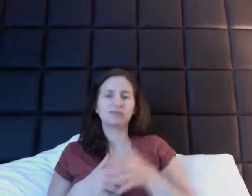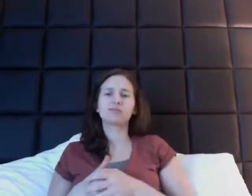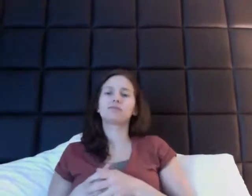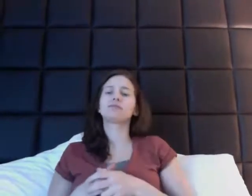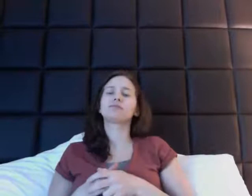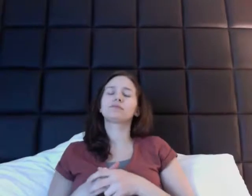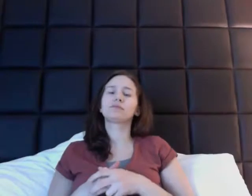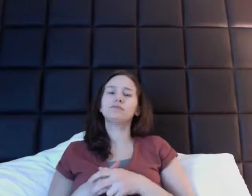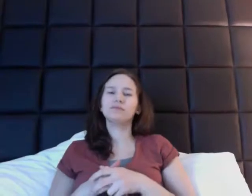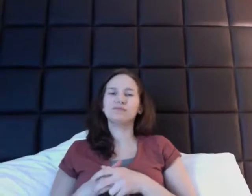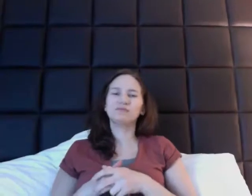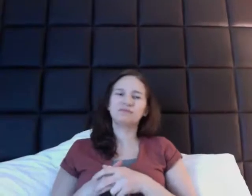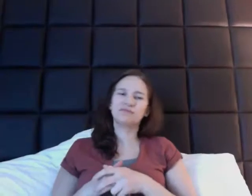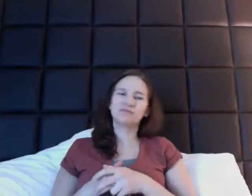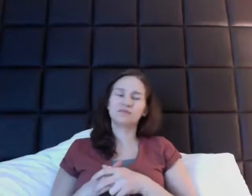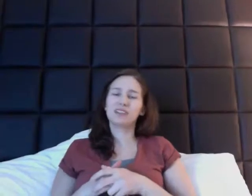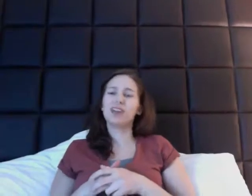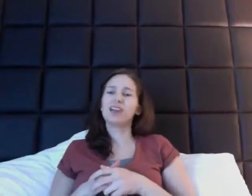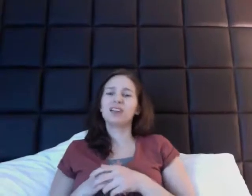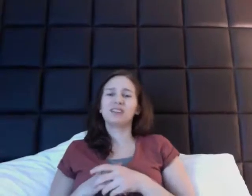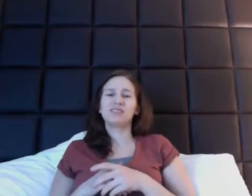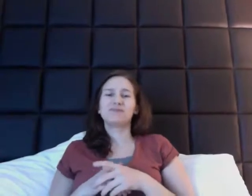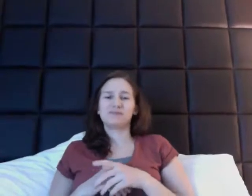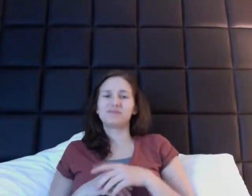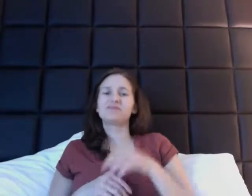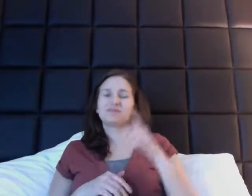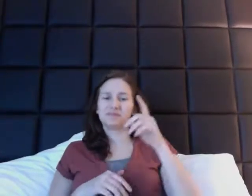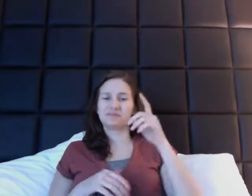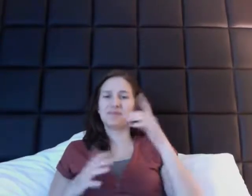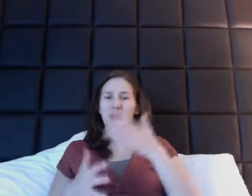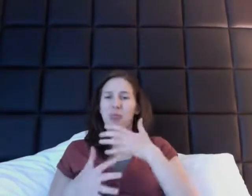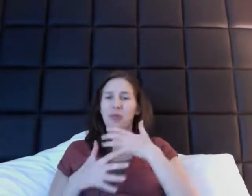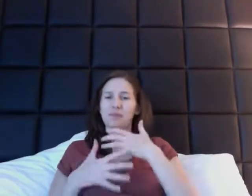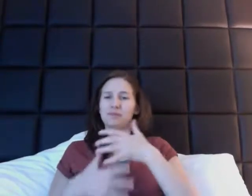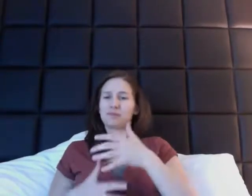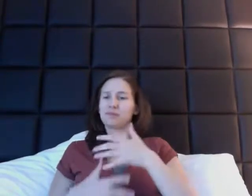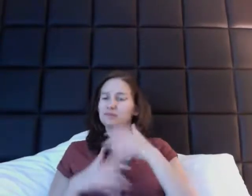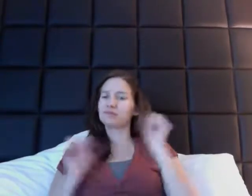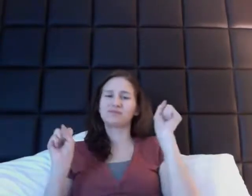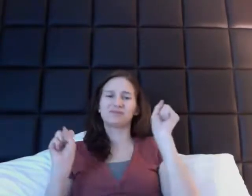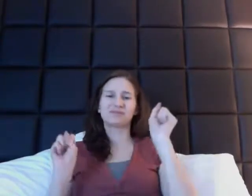There's an awful lot of breathing room, but I can hardly move.